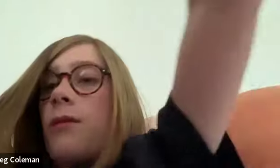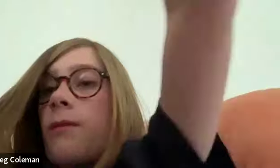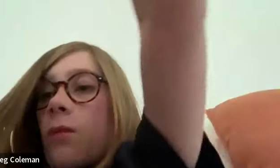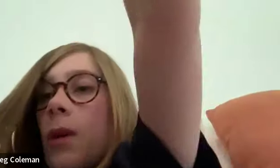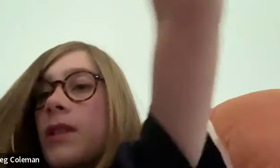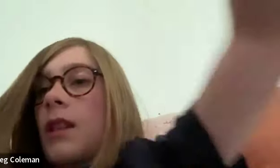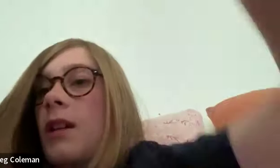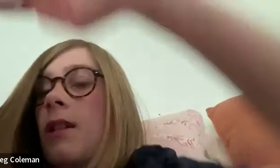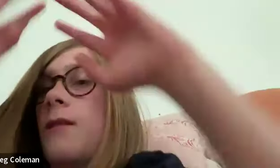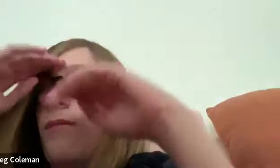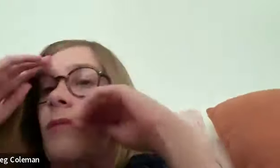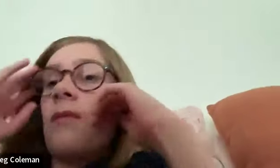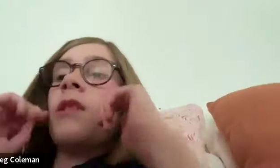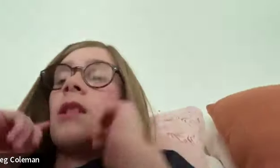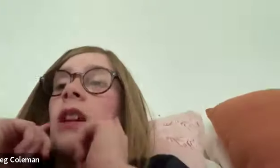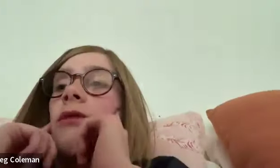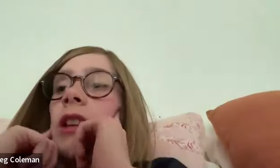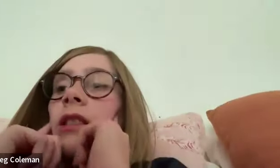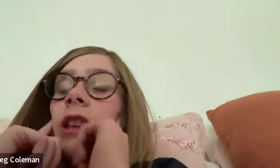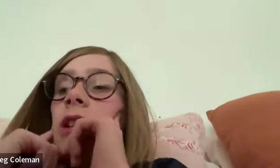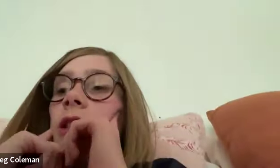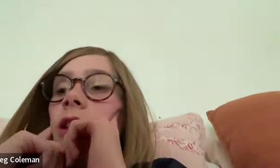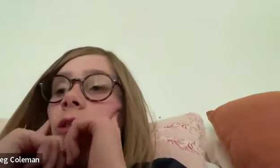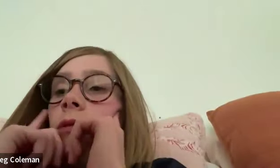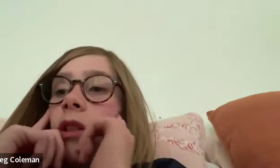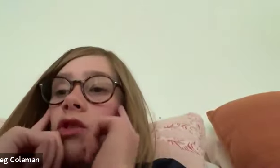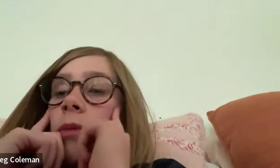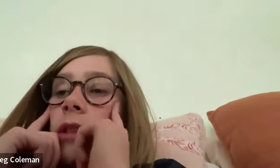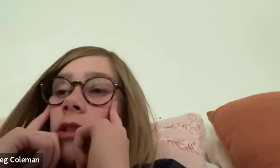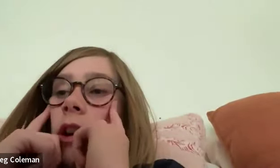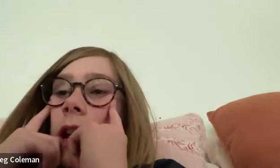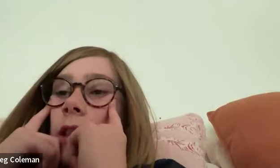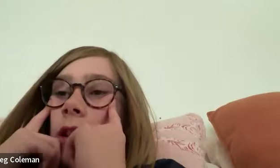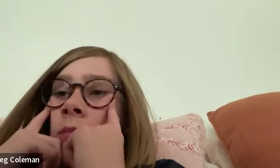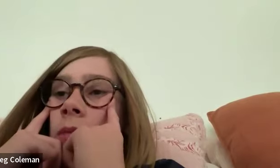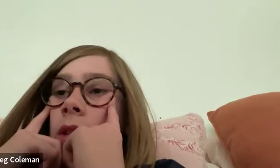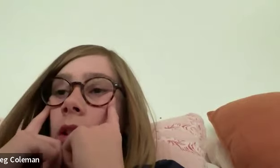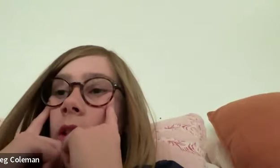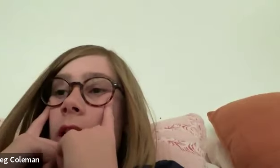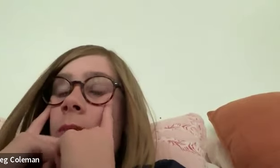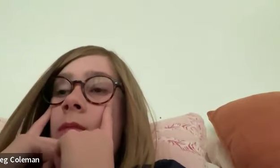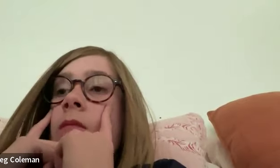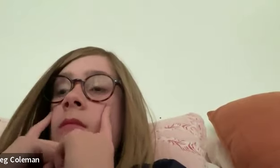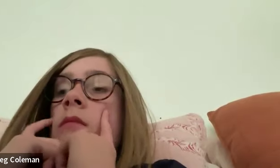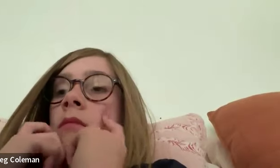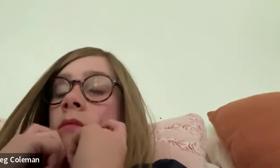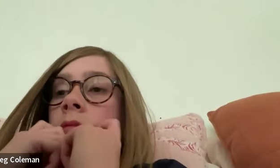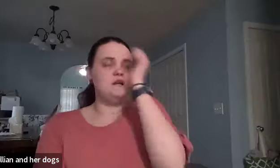So what was the kind of face thing that you mentioned with sarcasm earlier? So what I